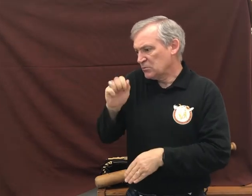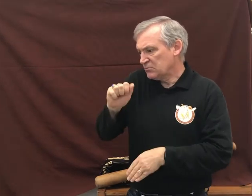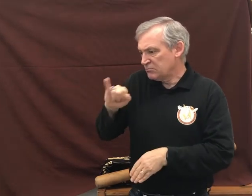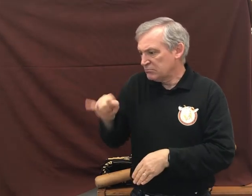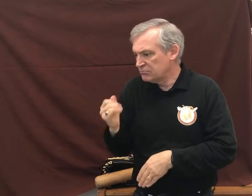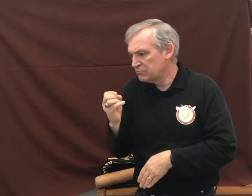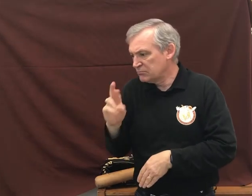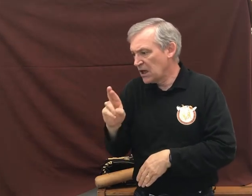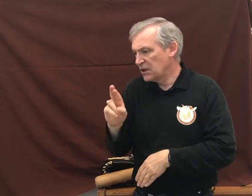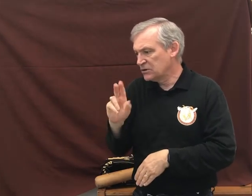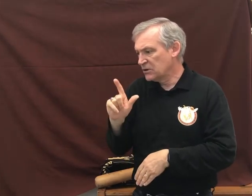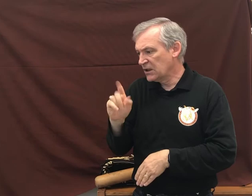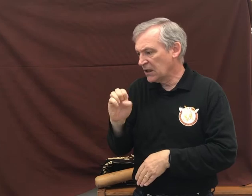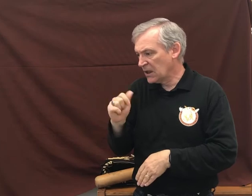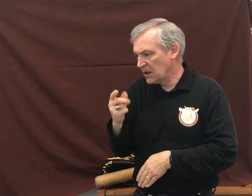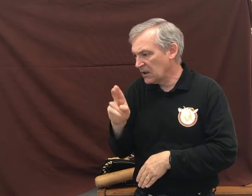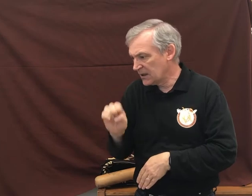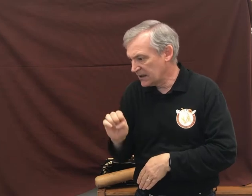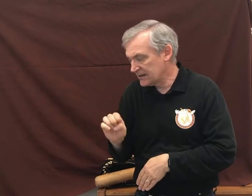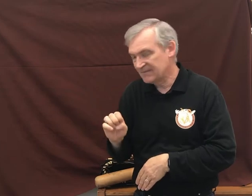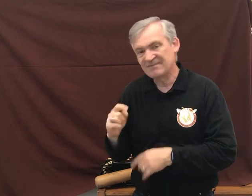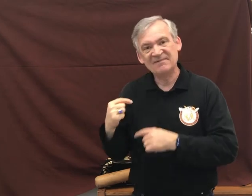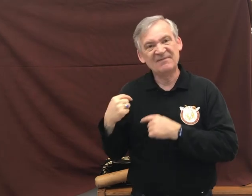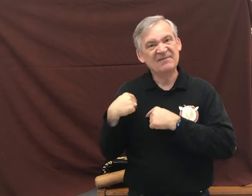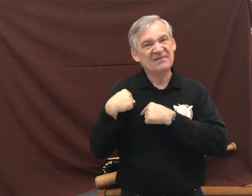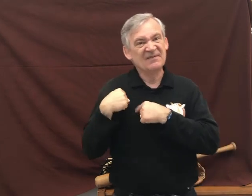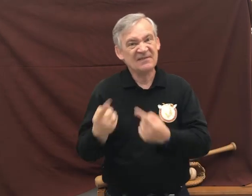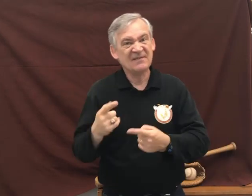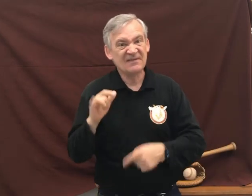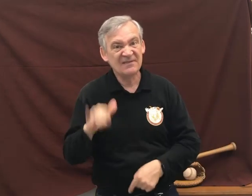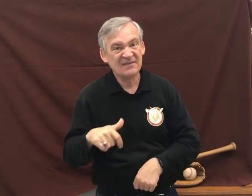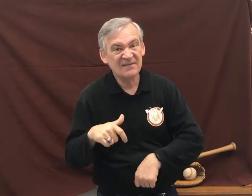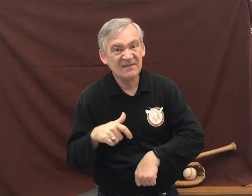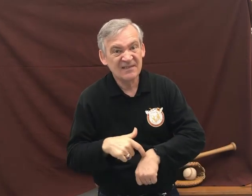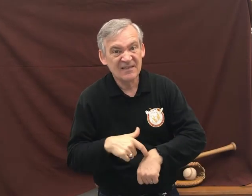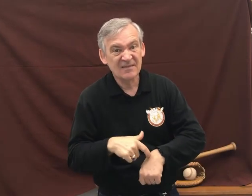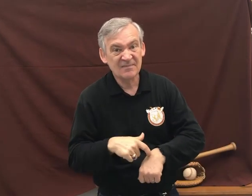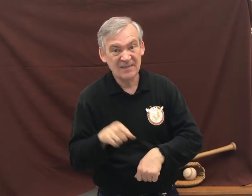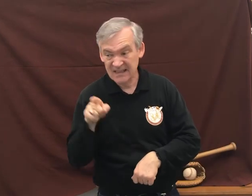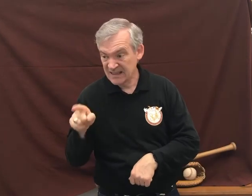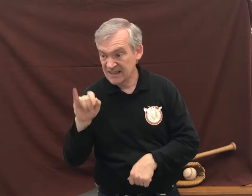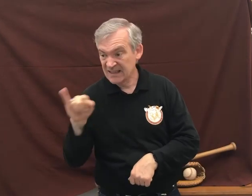And from the day he joined the Brooklyn Dodgers until the day he retired,